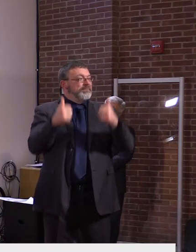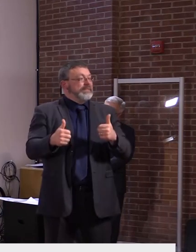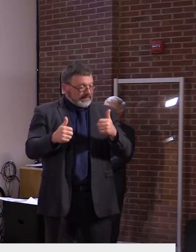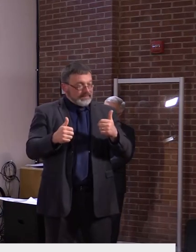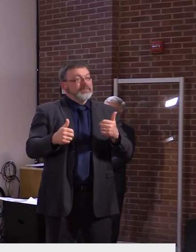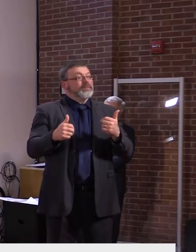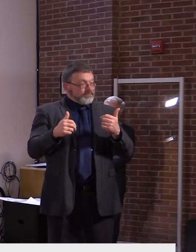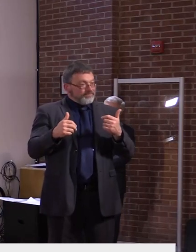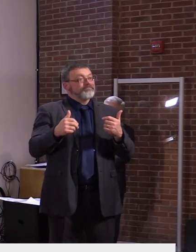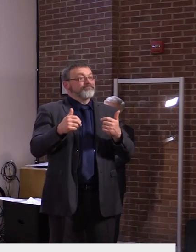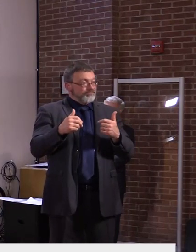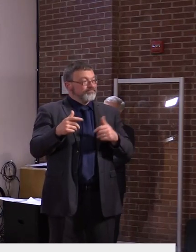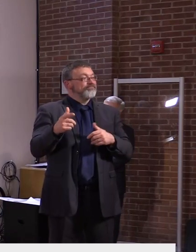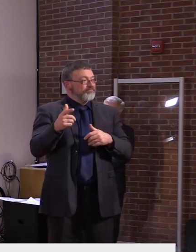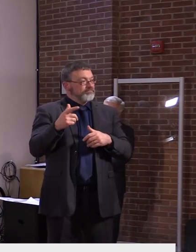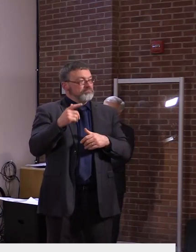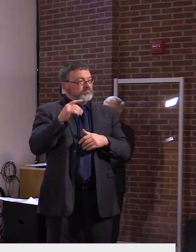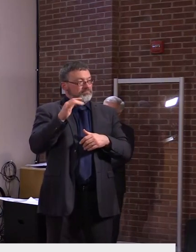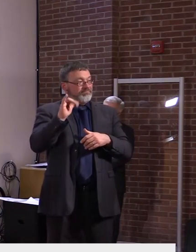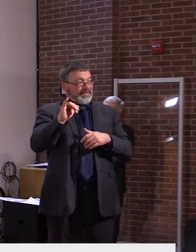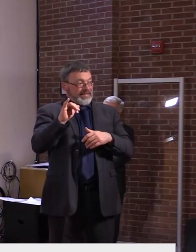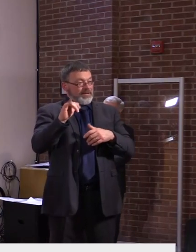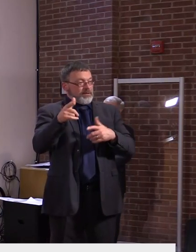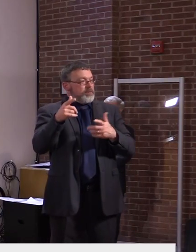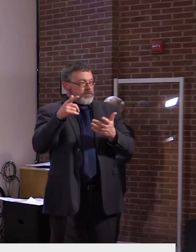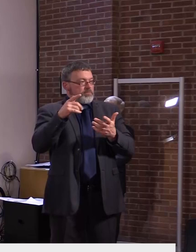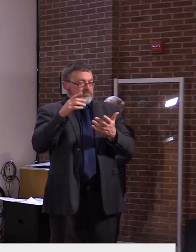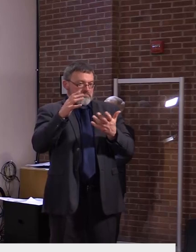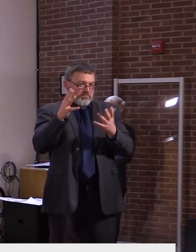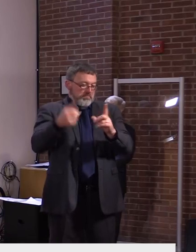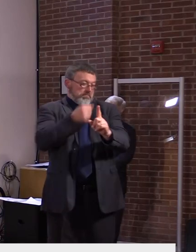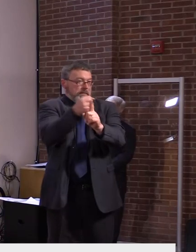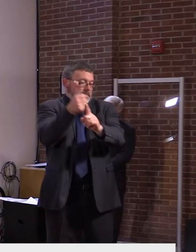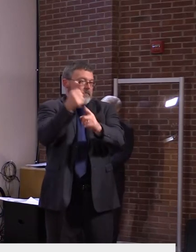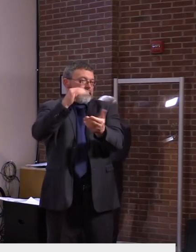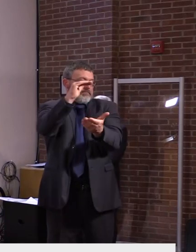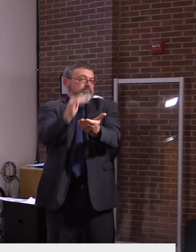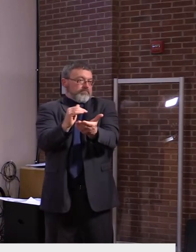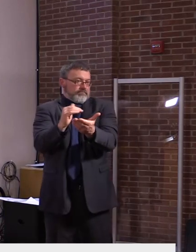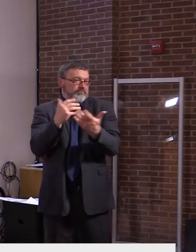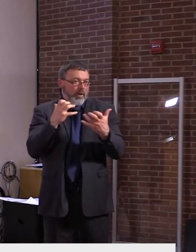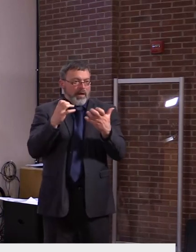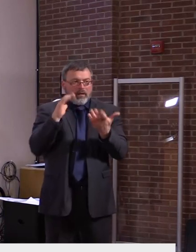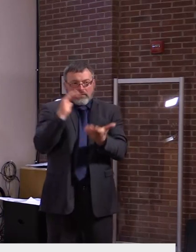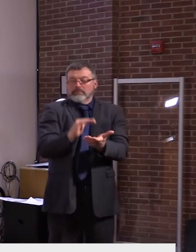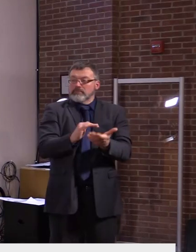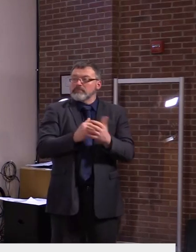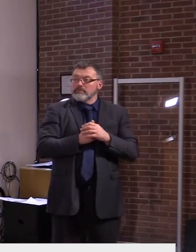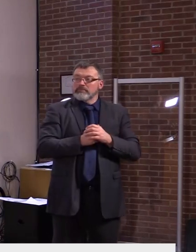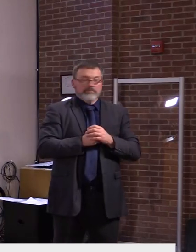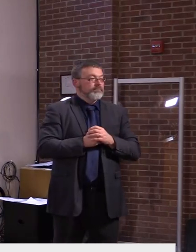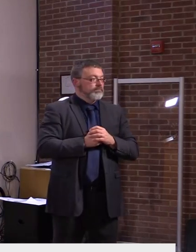to the vaccine is less than those who have a less compromised immune system.